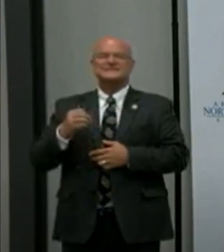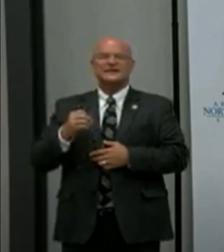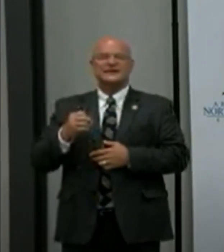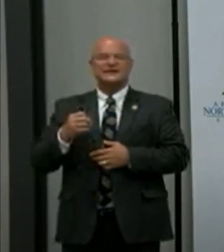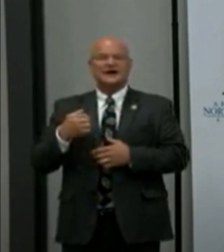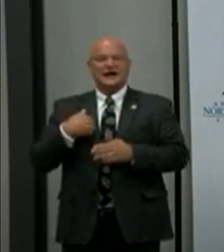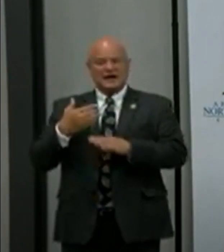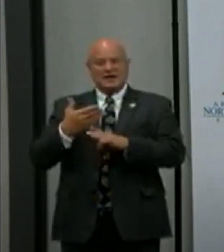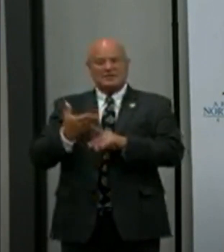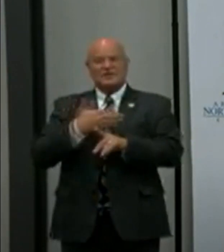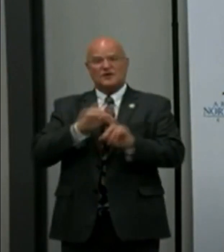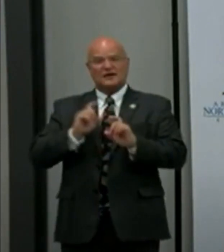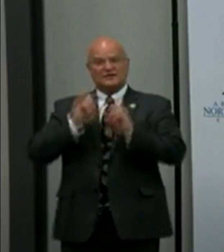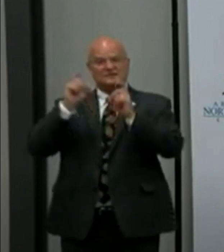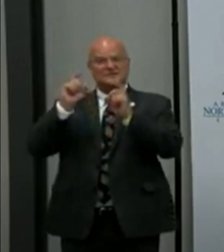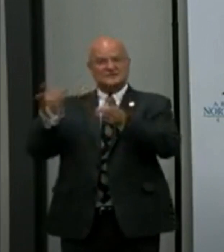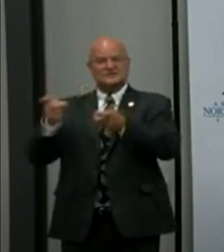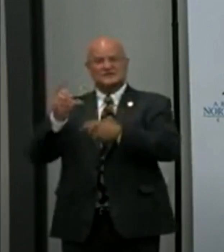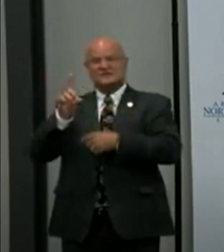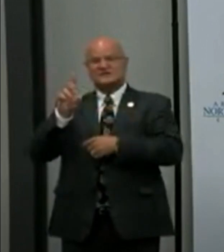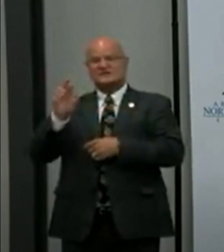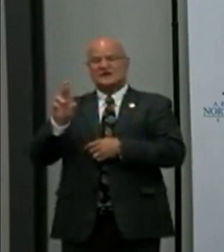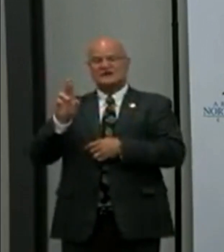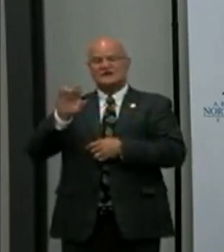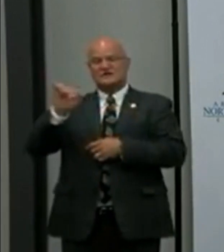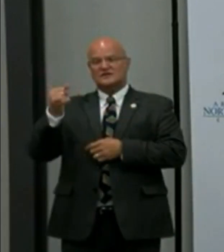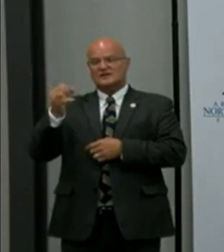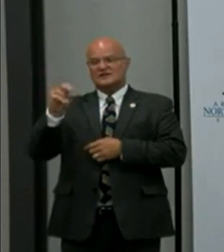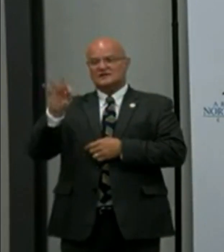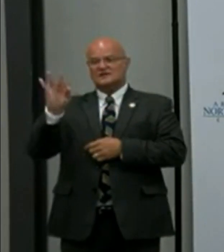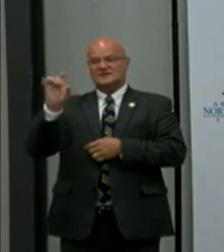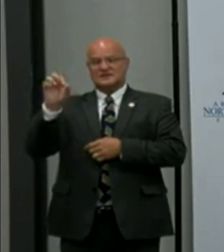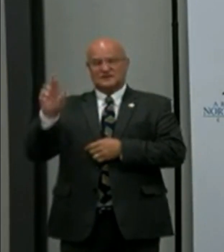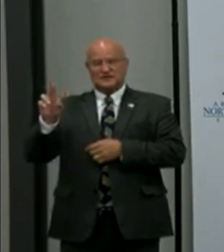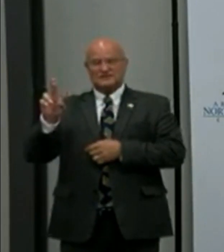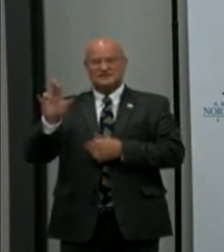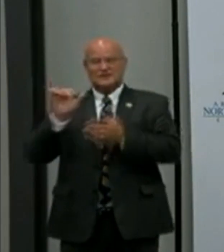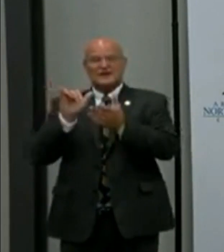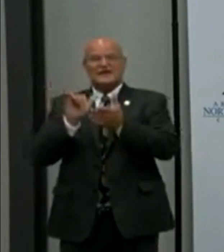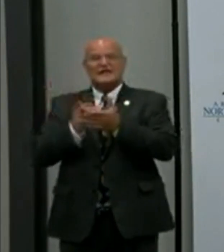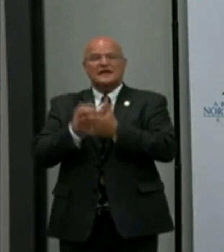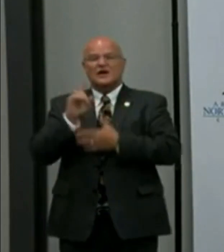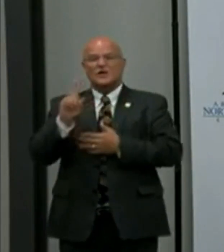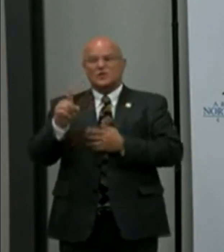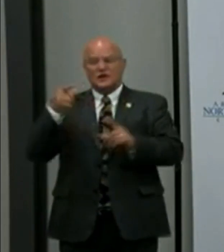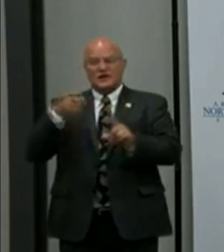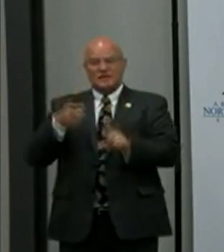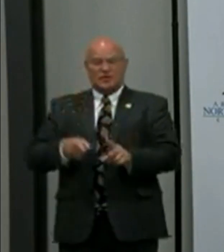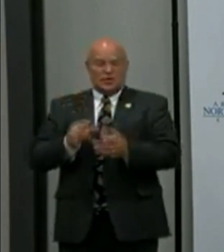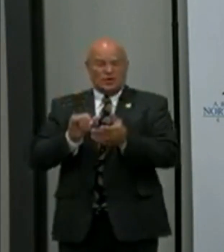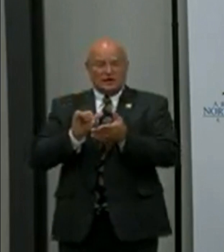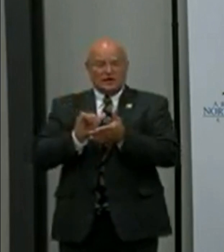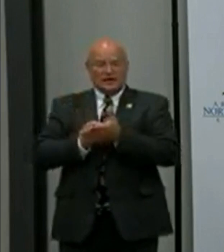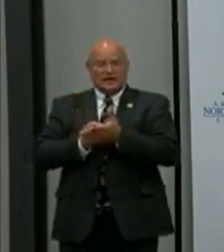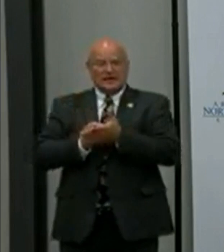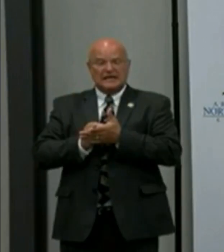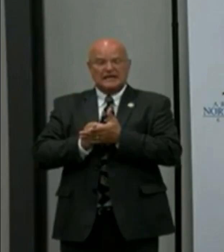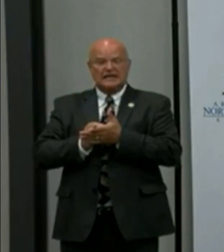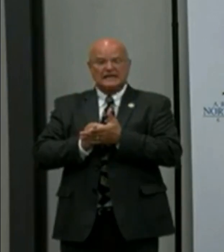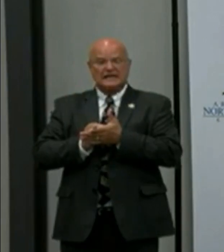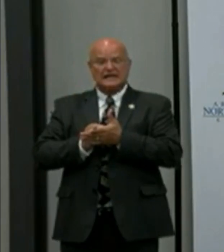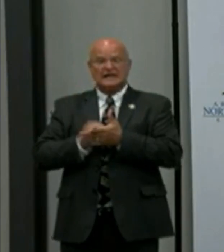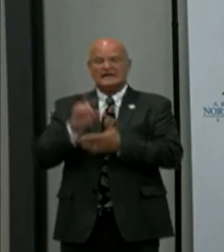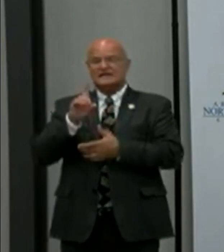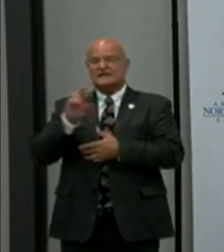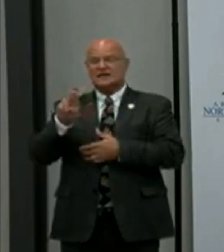just end before I turn it over to Dr. Dillehay, that one of the points that